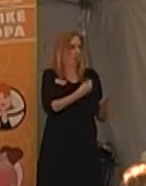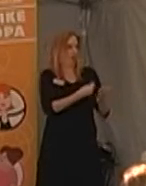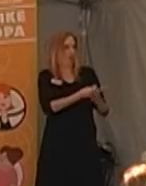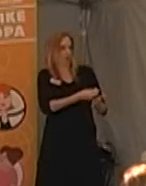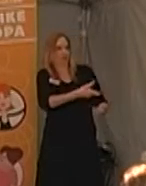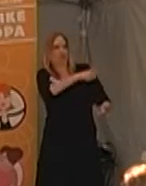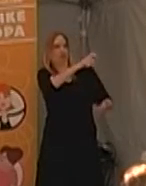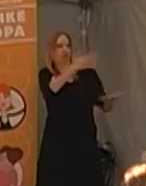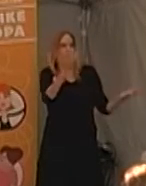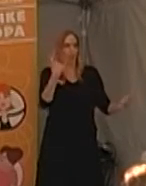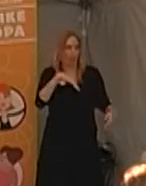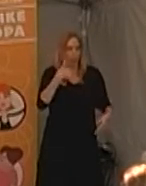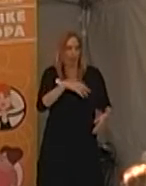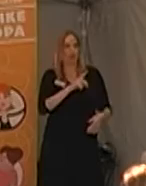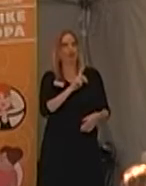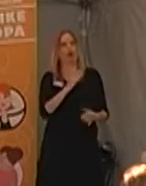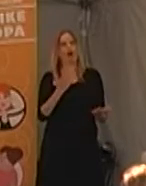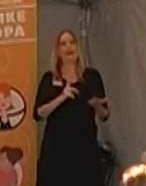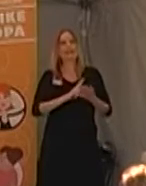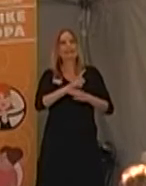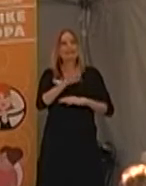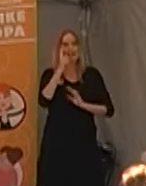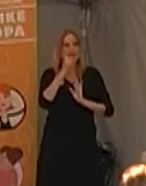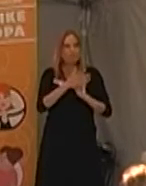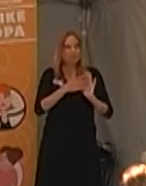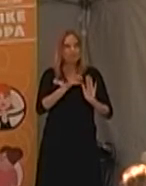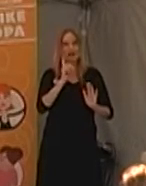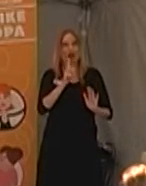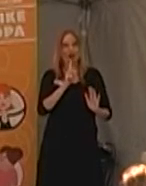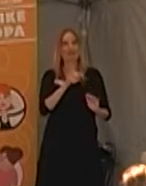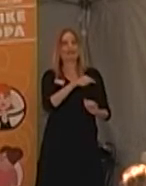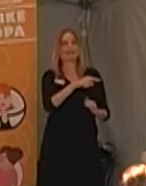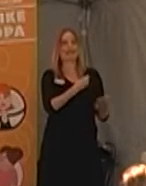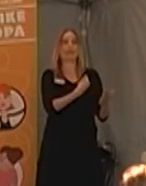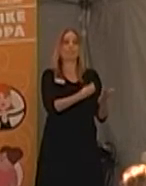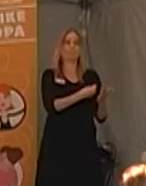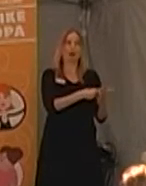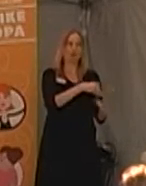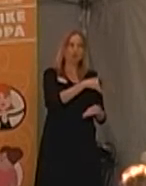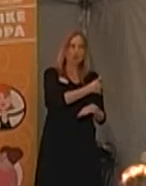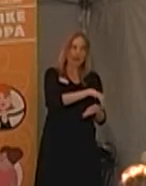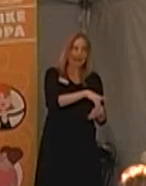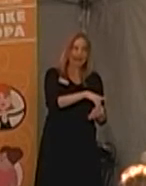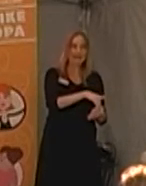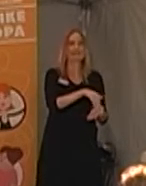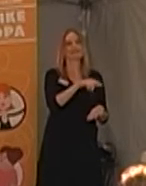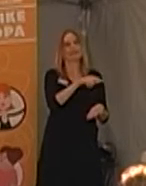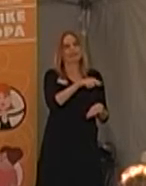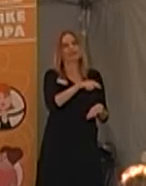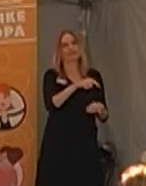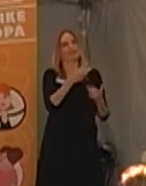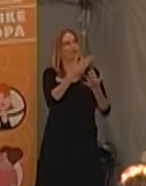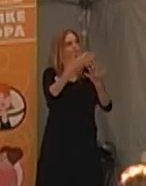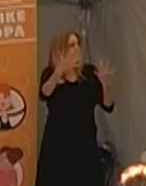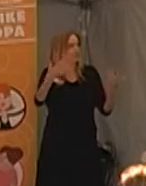notice until later is that, well, for that tax money, we buy you some kind of security, some trust, and so